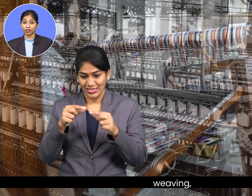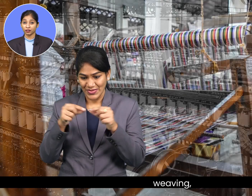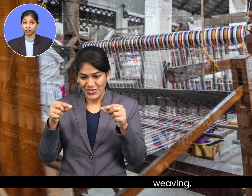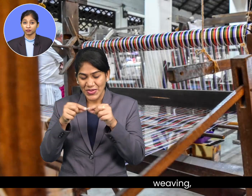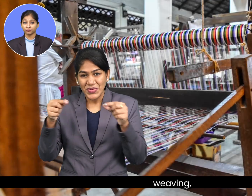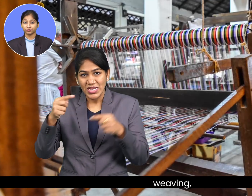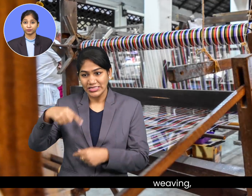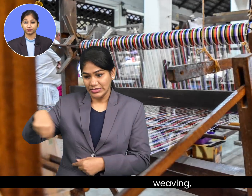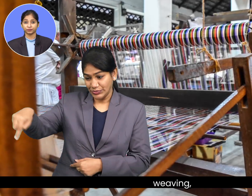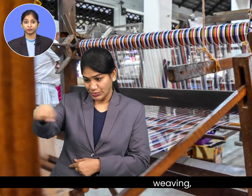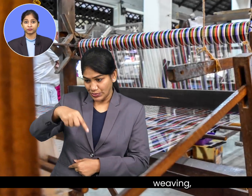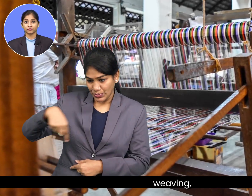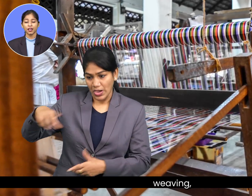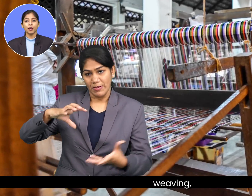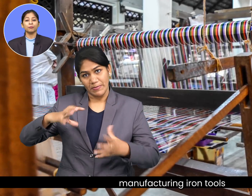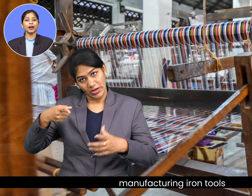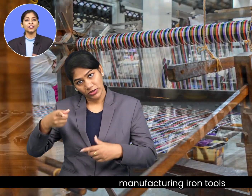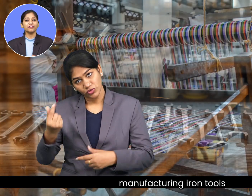weaving,